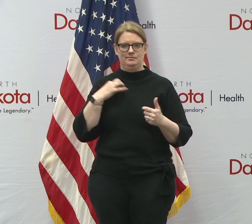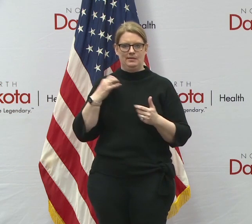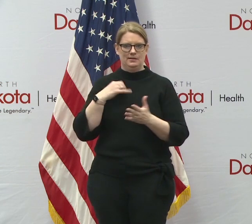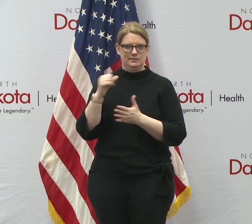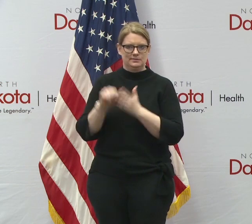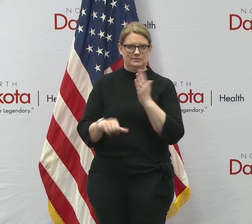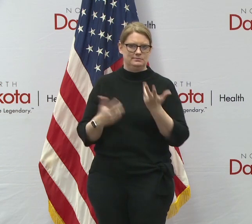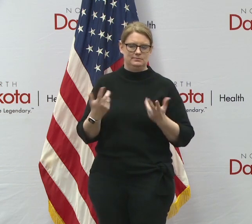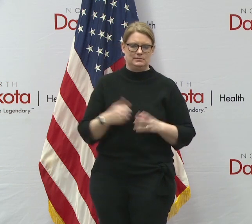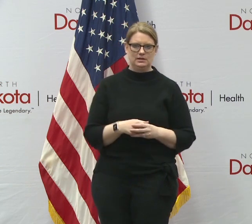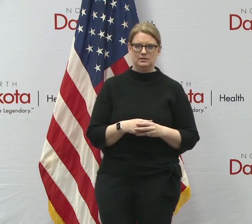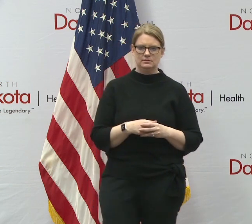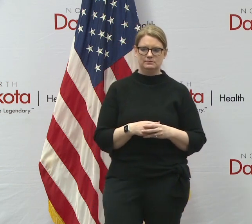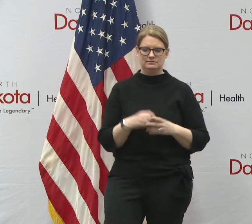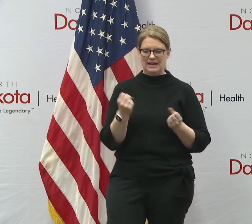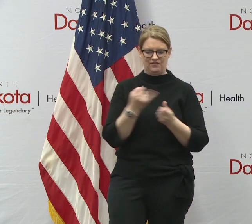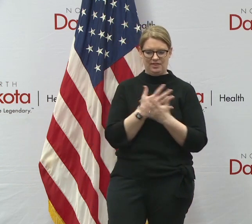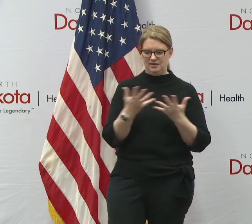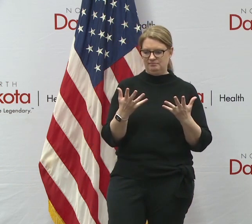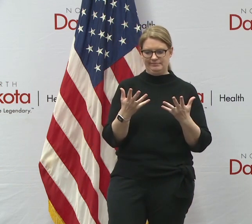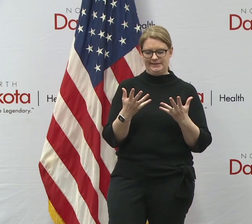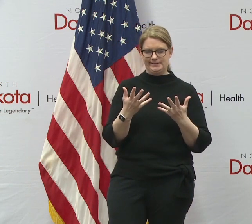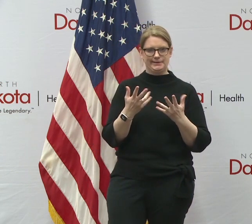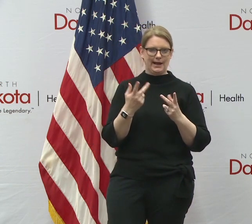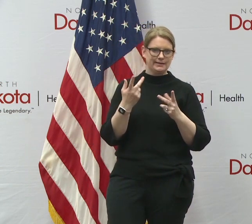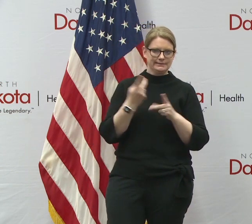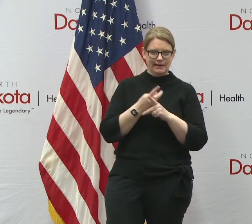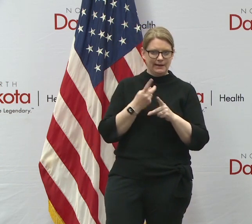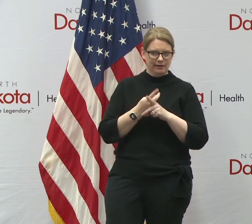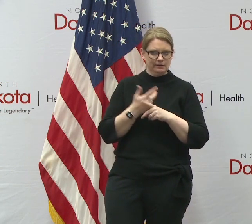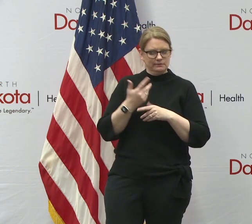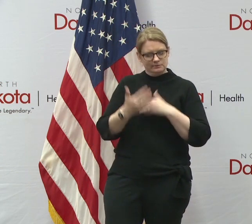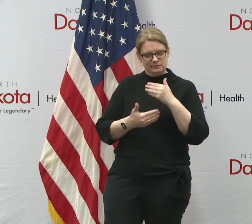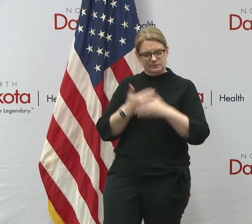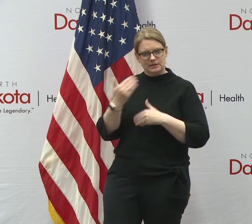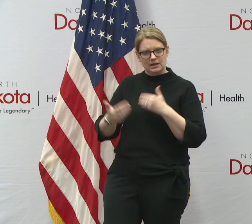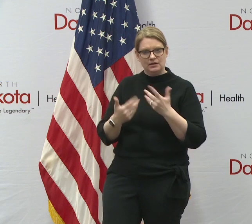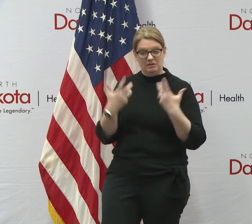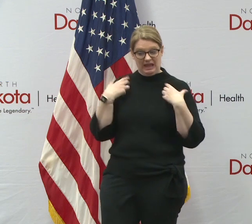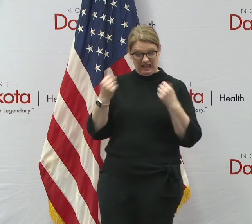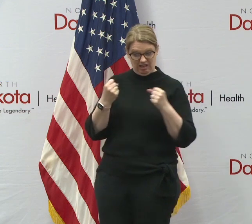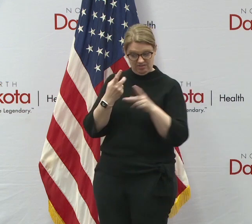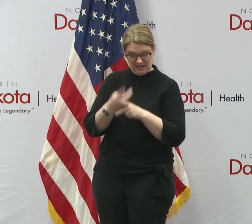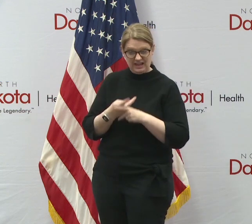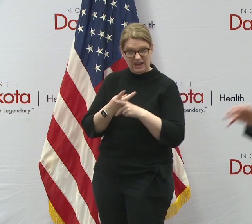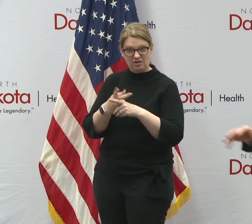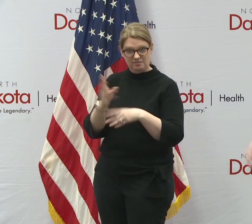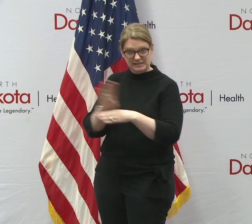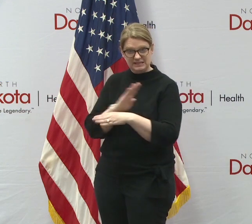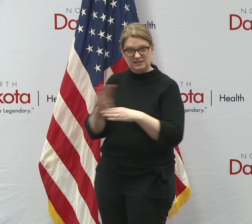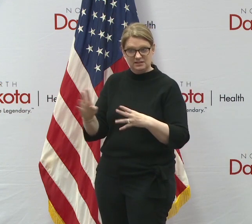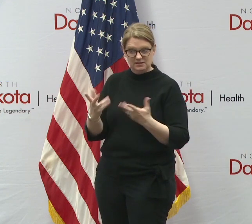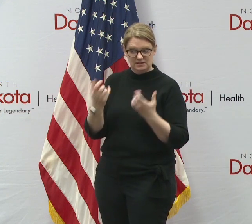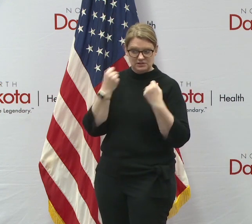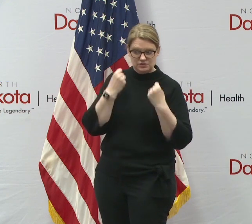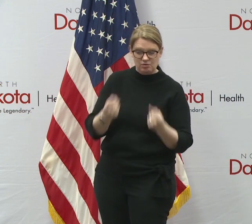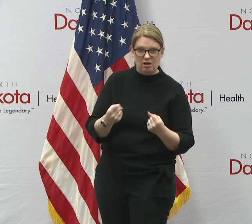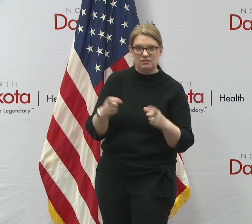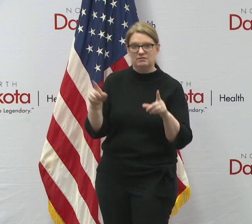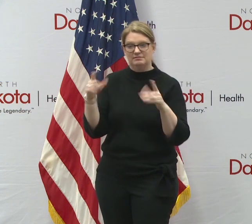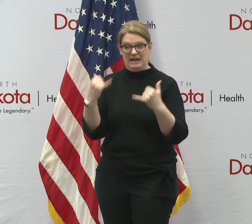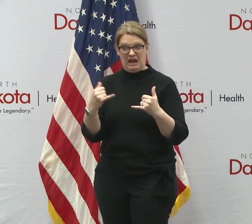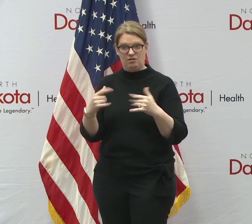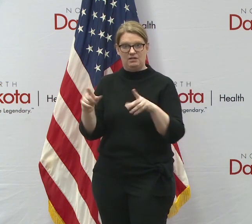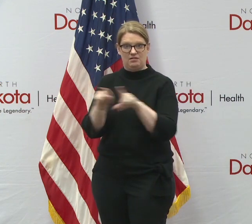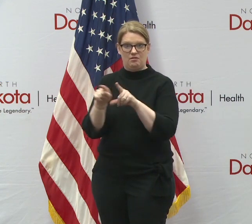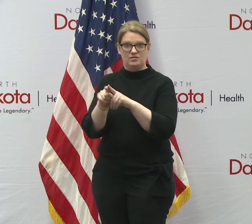are taking care of that right now, and we want to help keep our healthcare sector as strong as we can, both now and also coming out the backside.